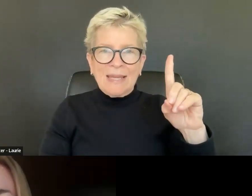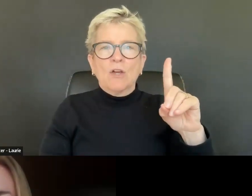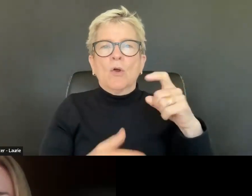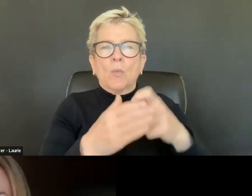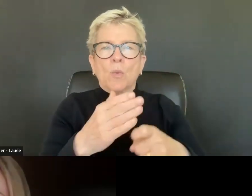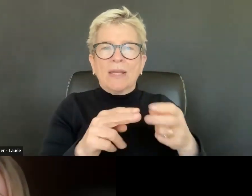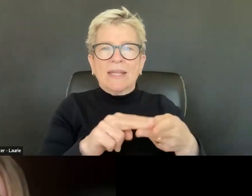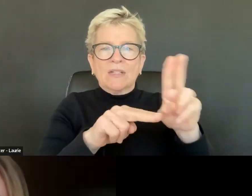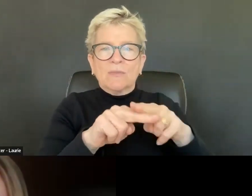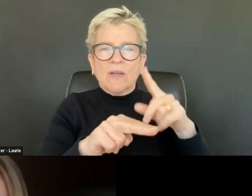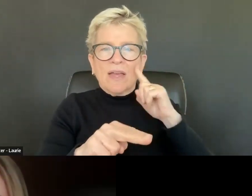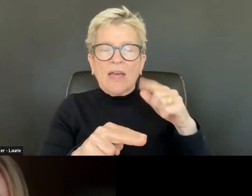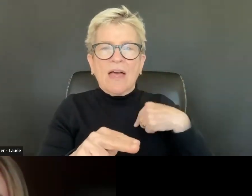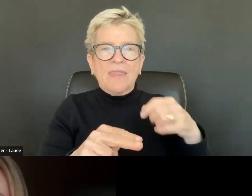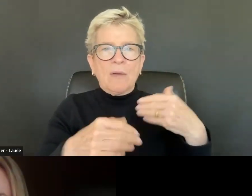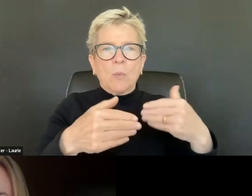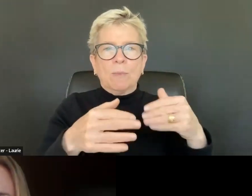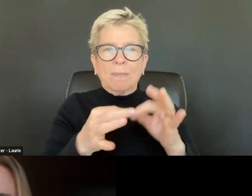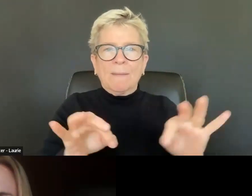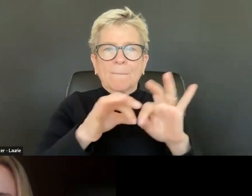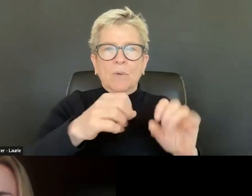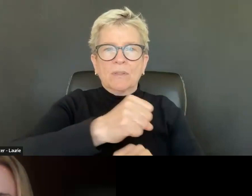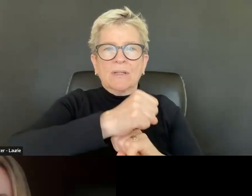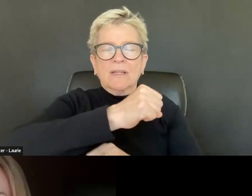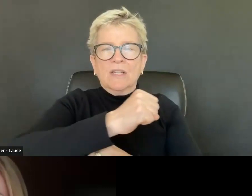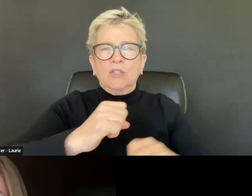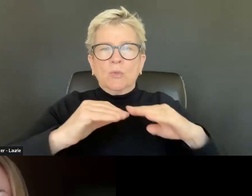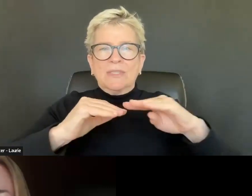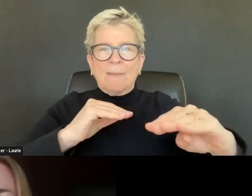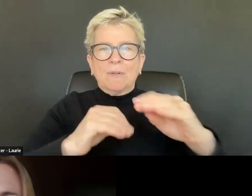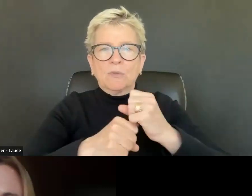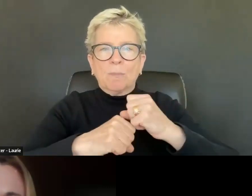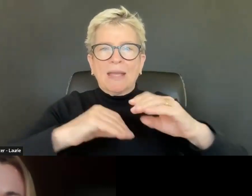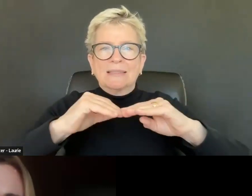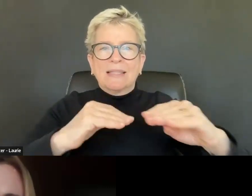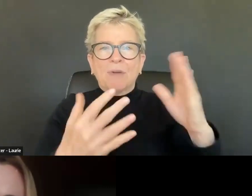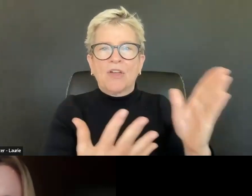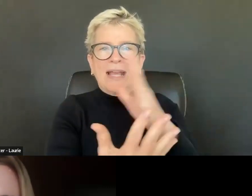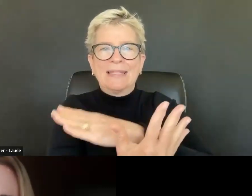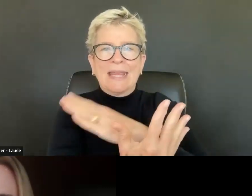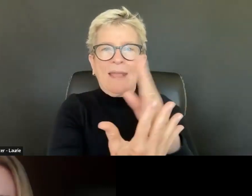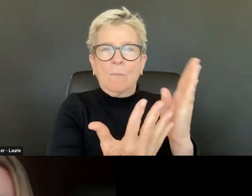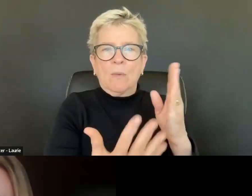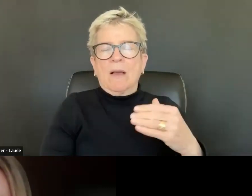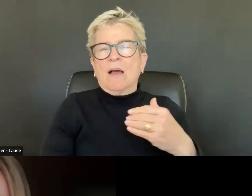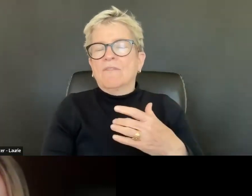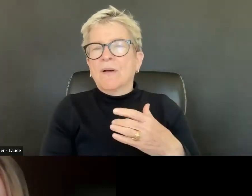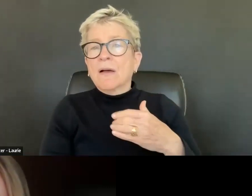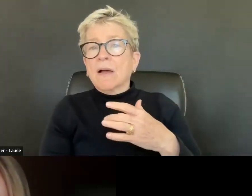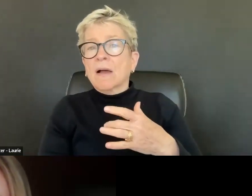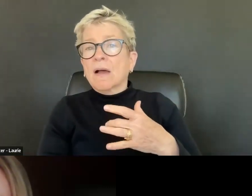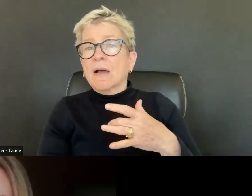be instrumental and foundational to stabilizing the entire continuum of behavioral health care, not just